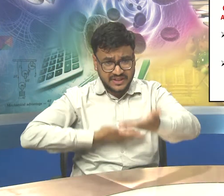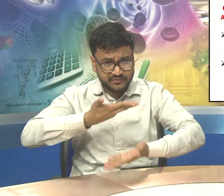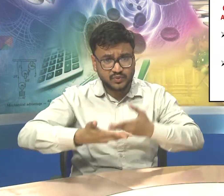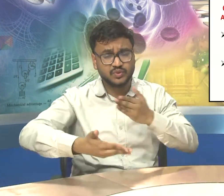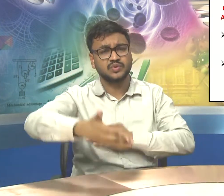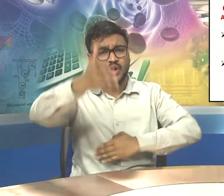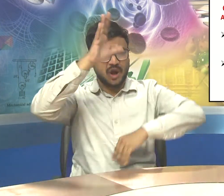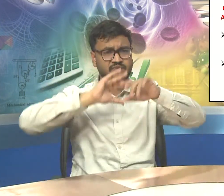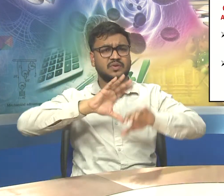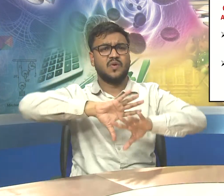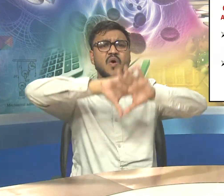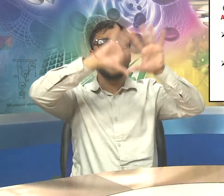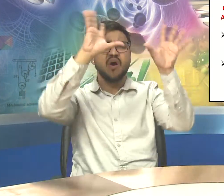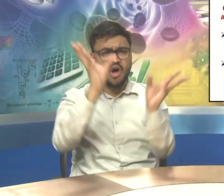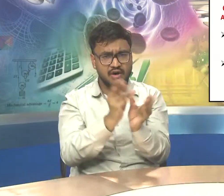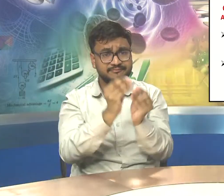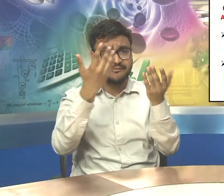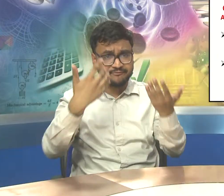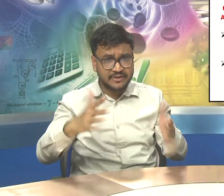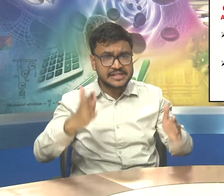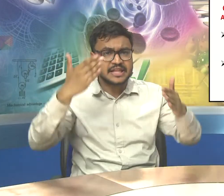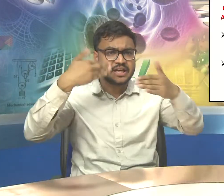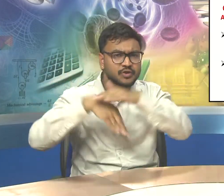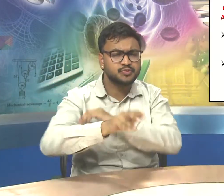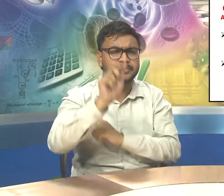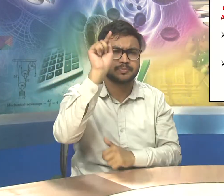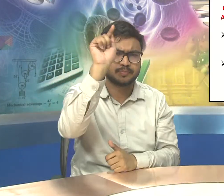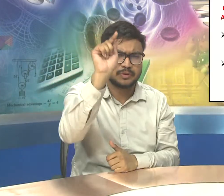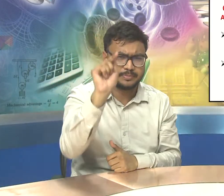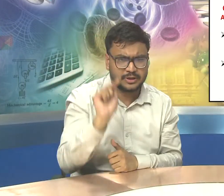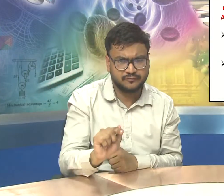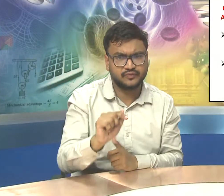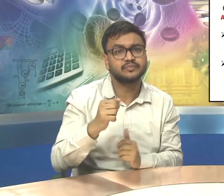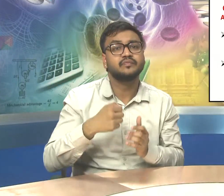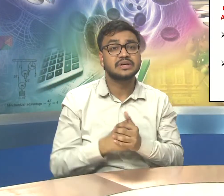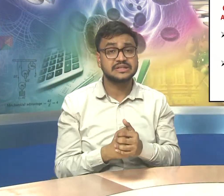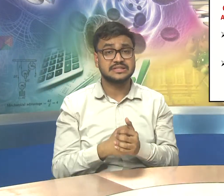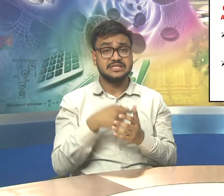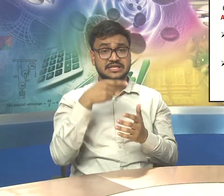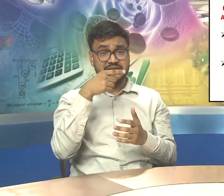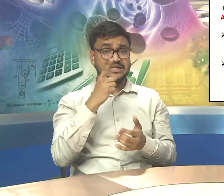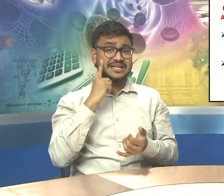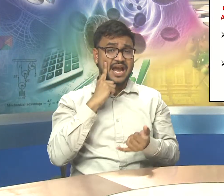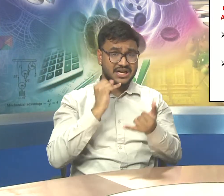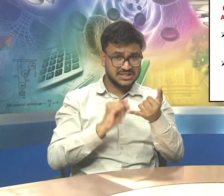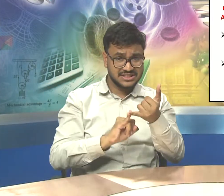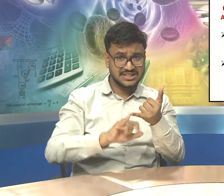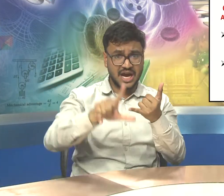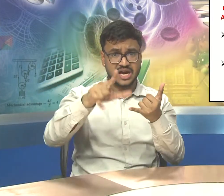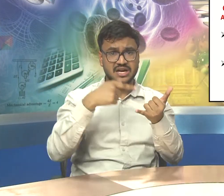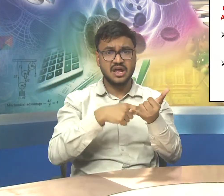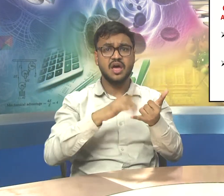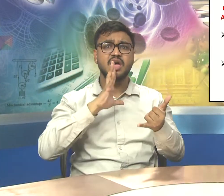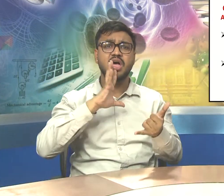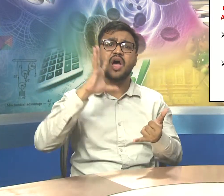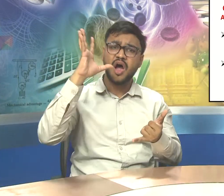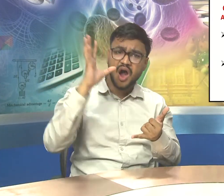Outcomes. After study this lesson, learner will know about some points.